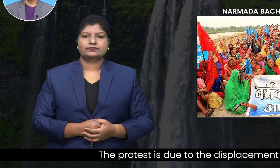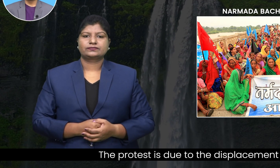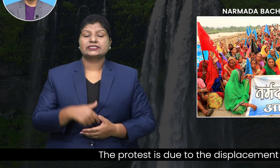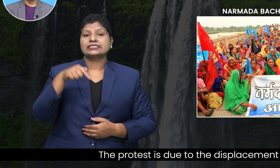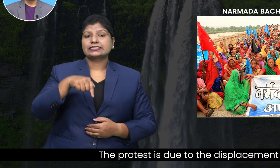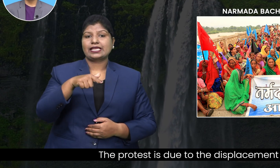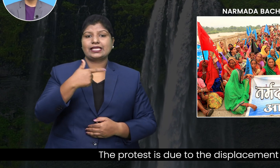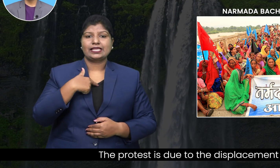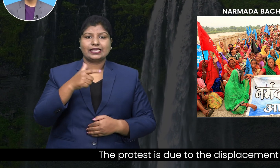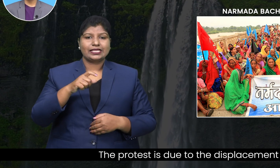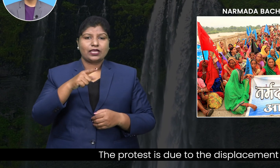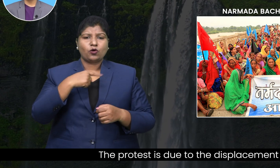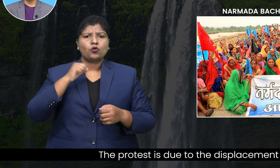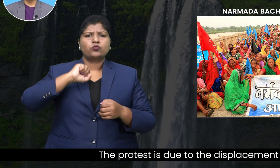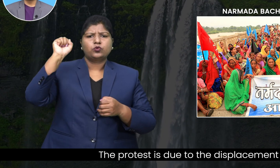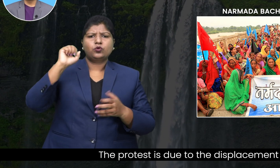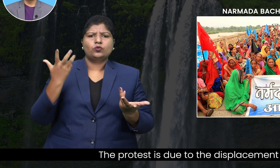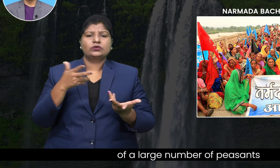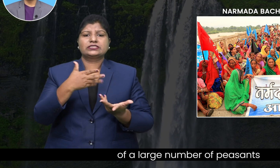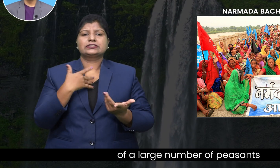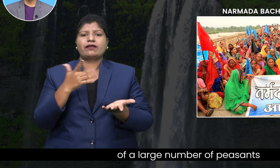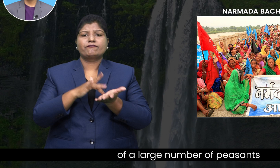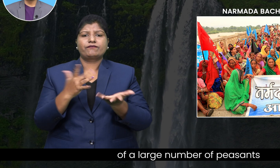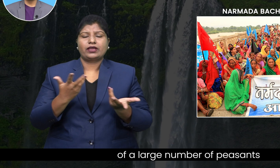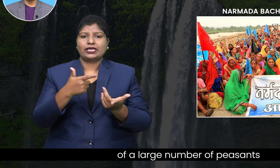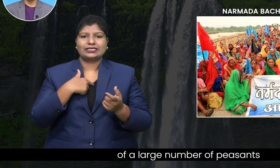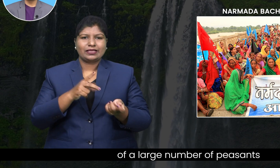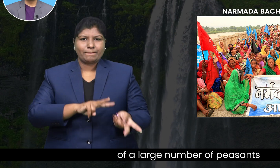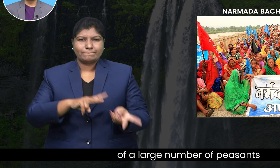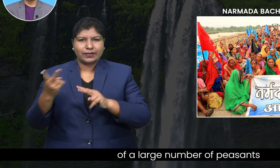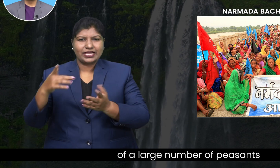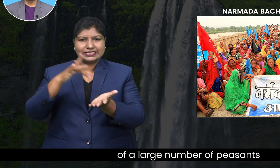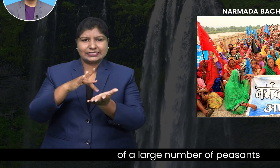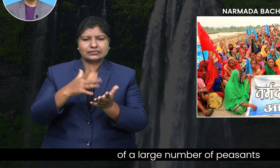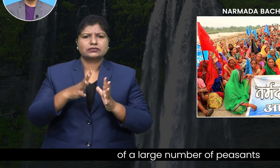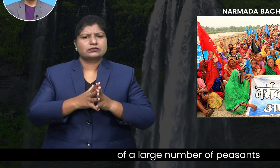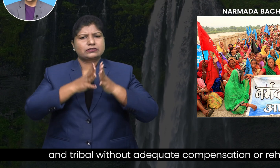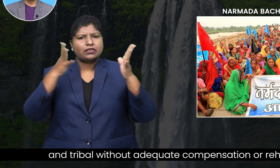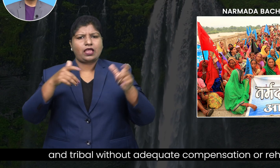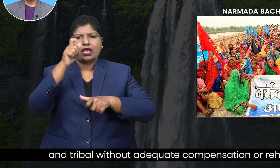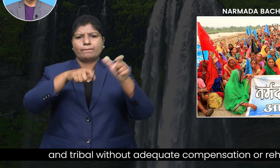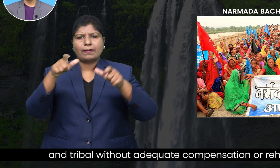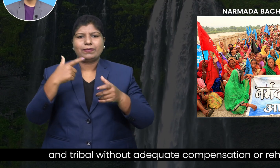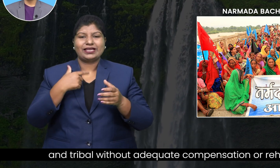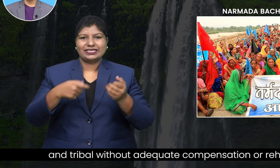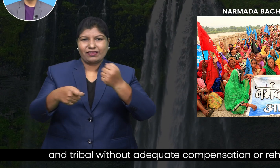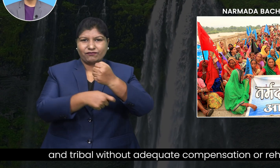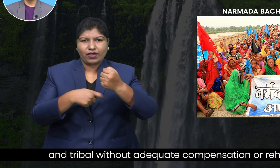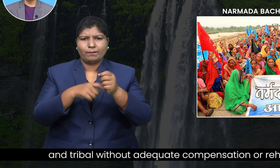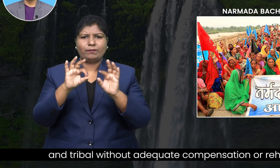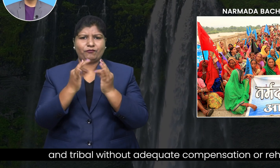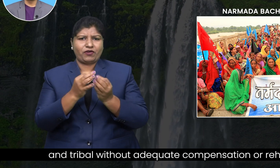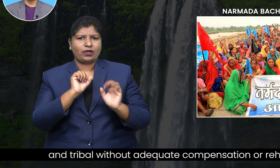This protest is due to the displacement of a large number of peasants and tribal